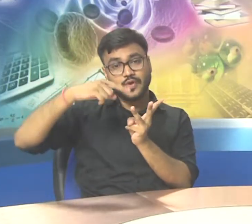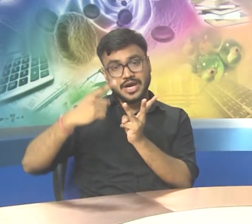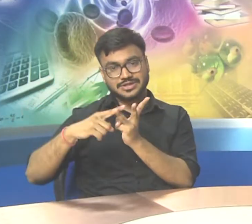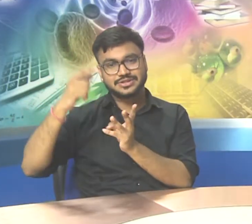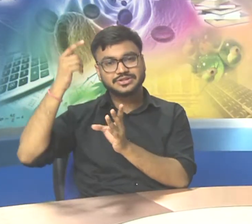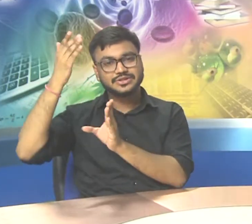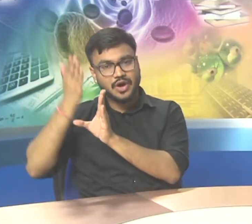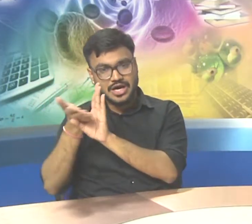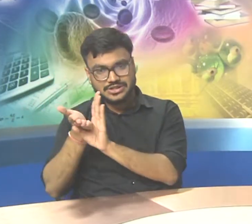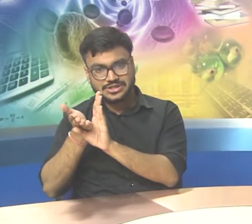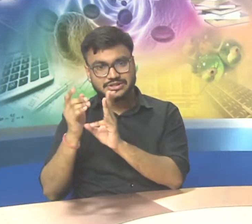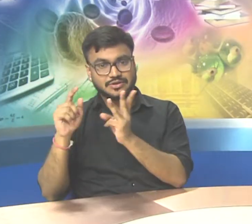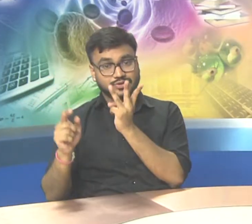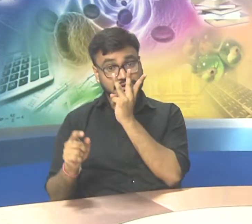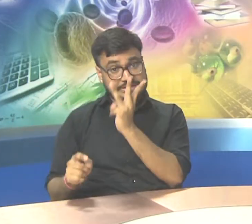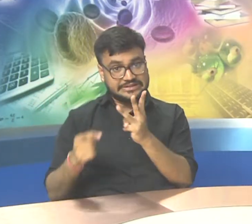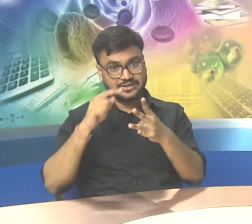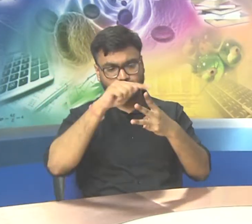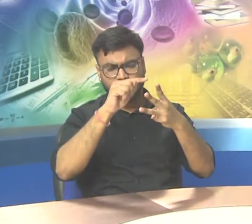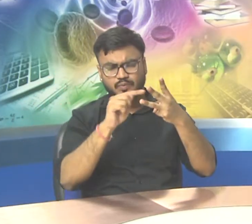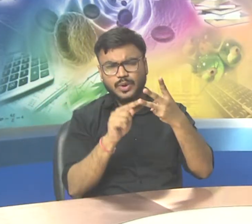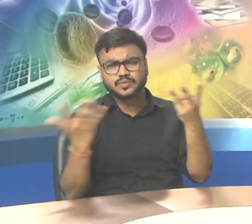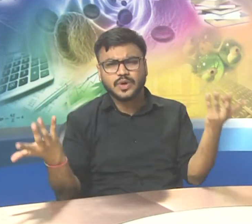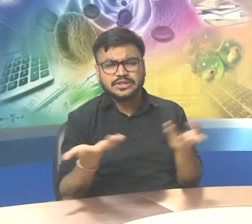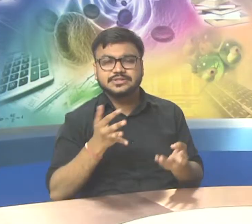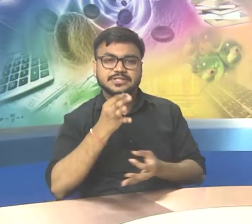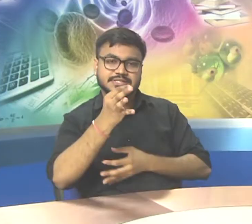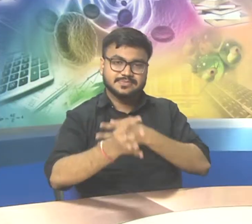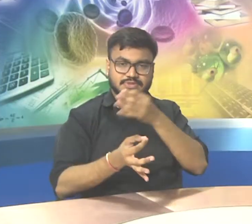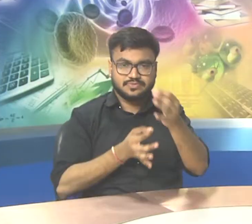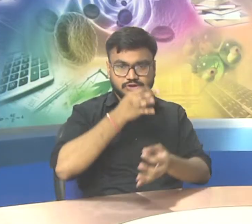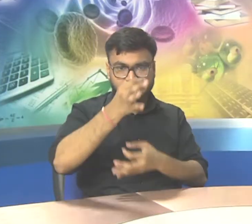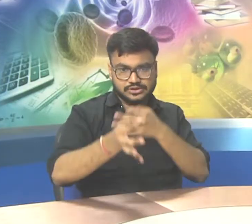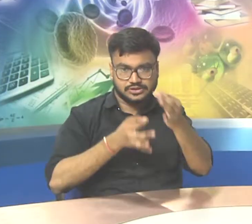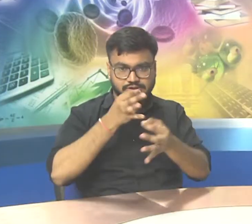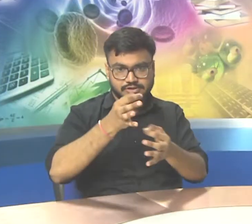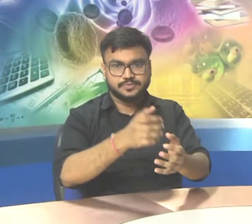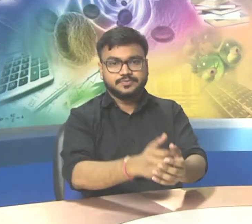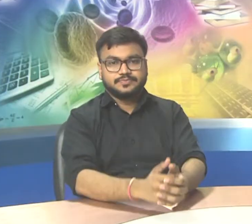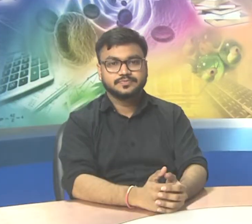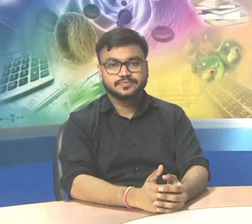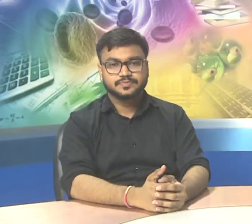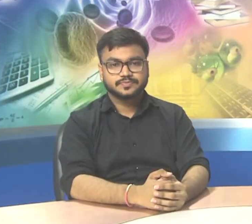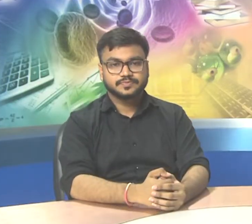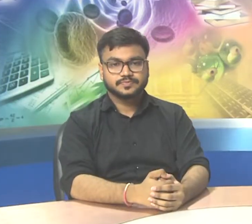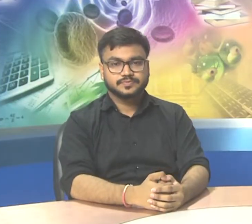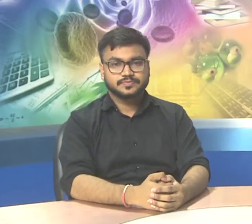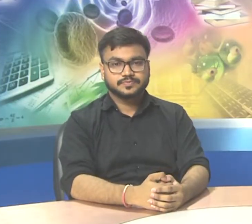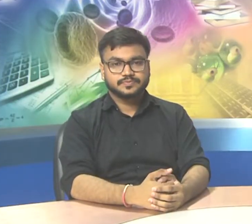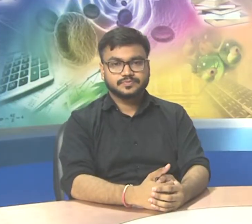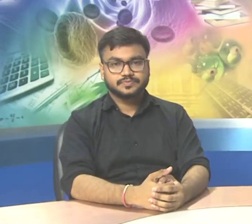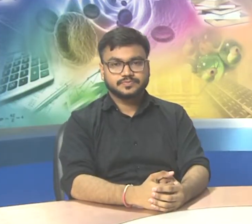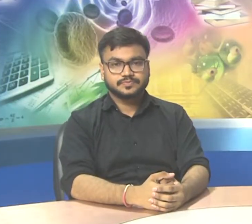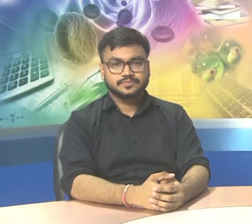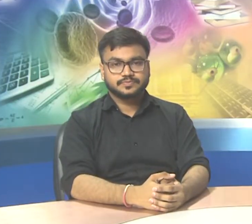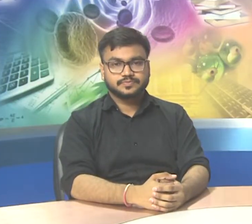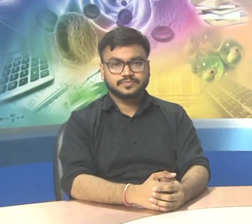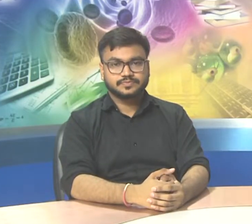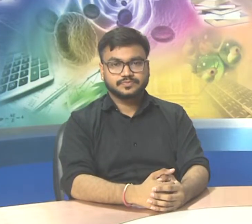Food has three main functions, which is social, psychological and physiological.